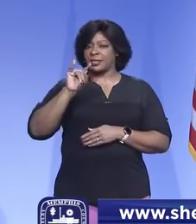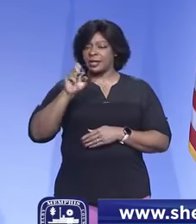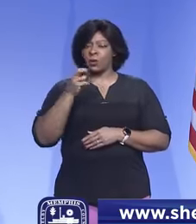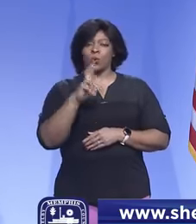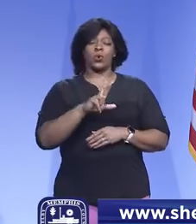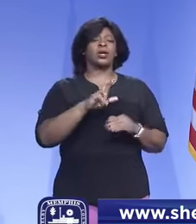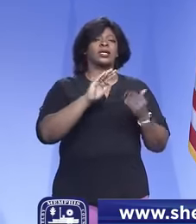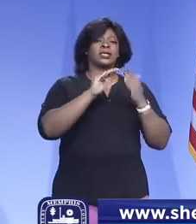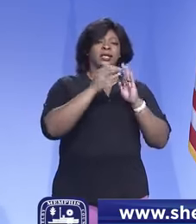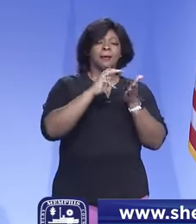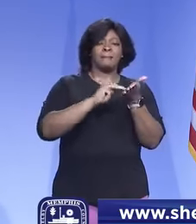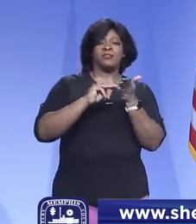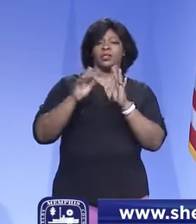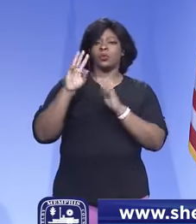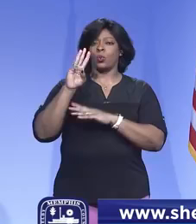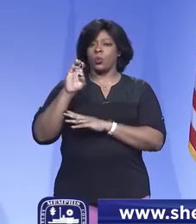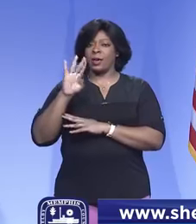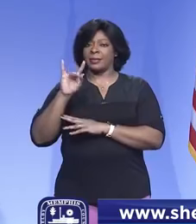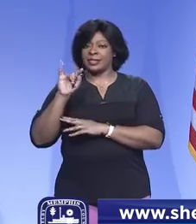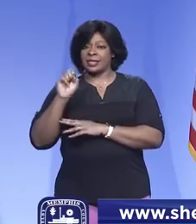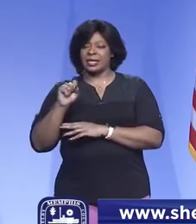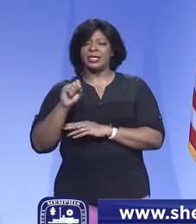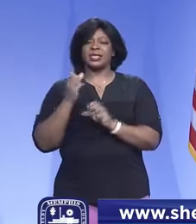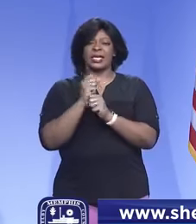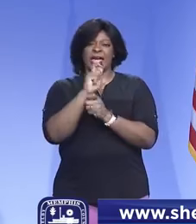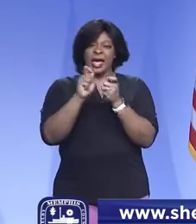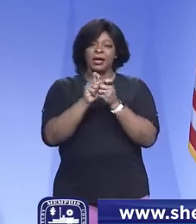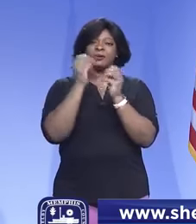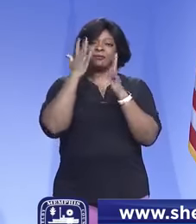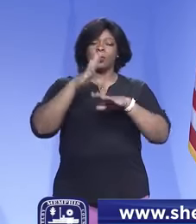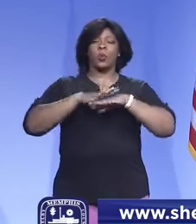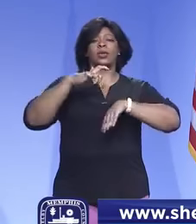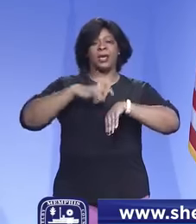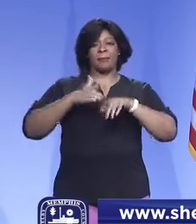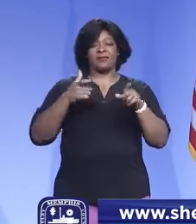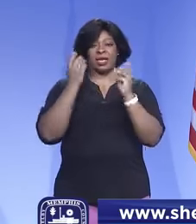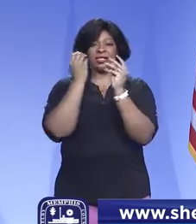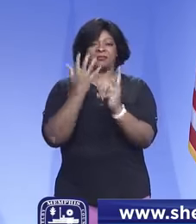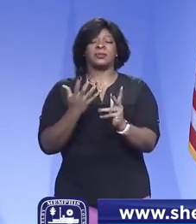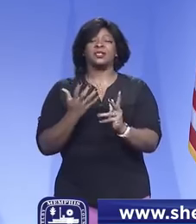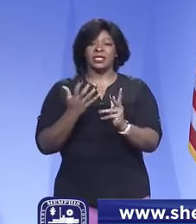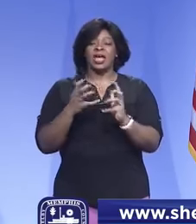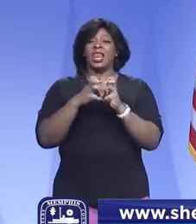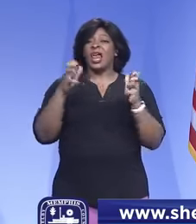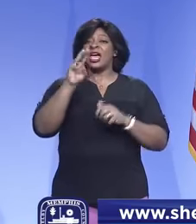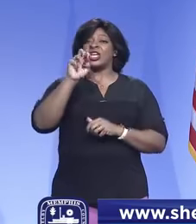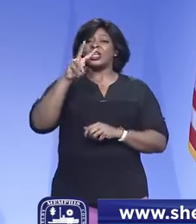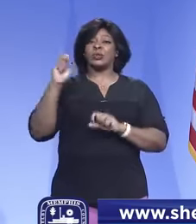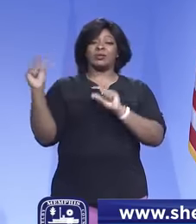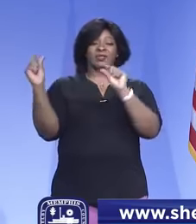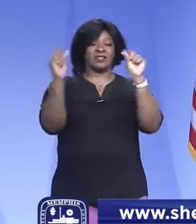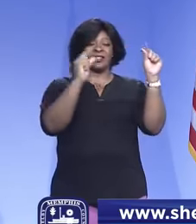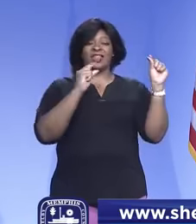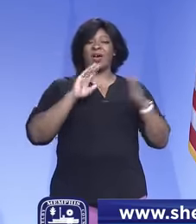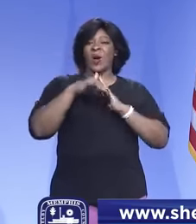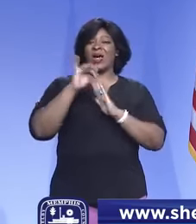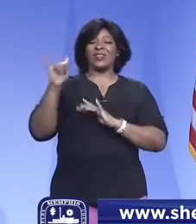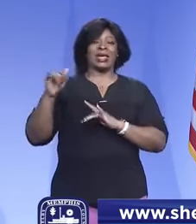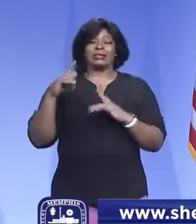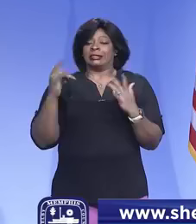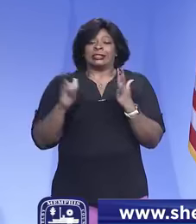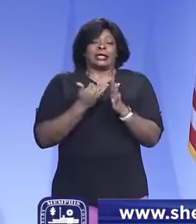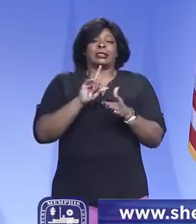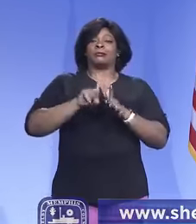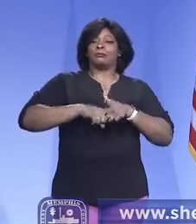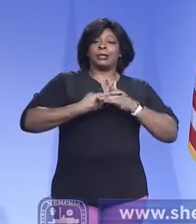website so that you get information that's accurate and timely. There's a lot in the media right now, but all of that is